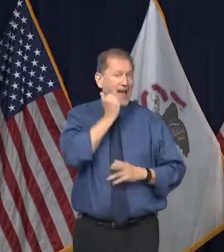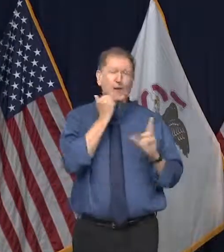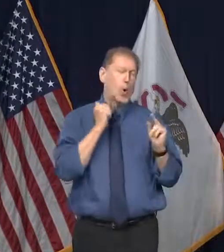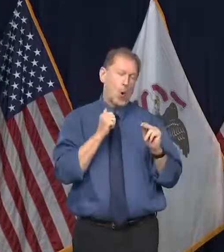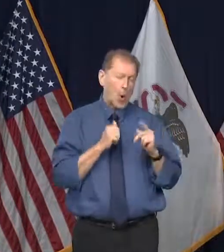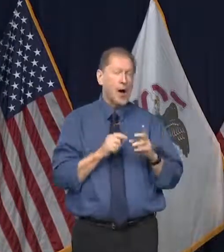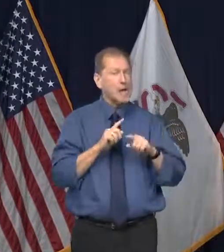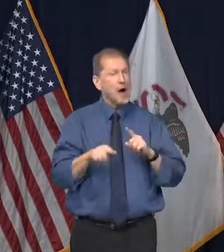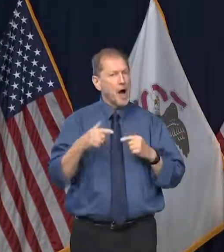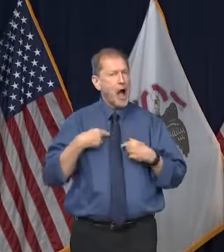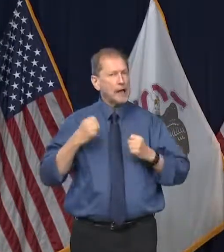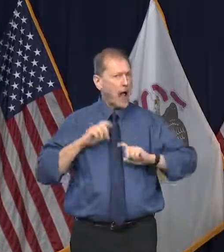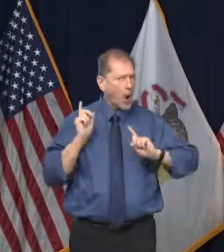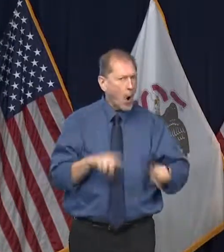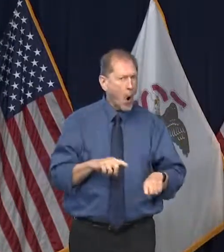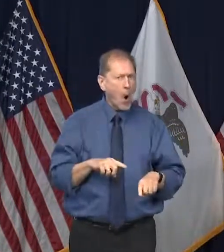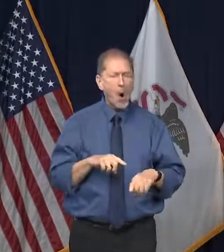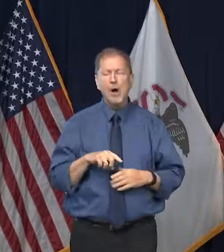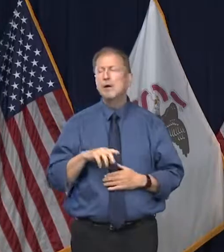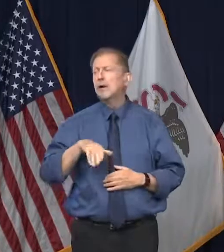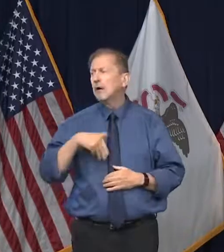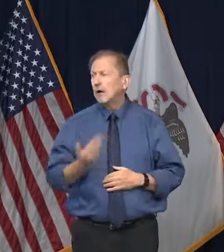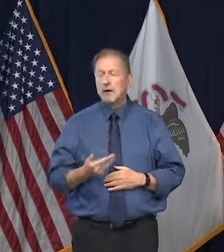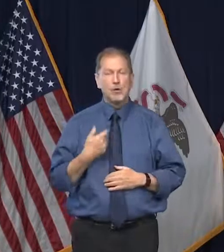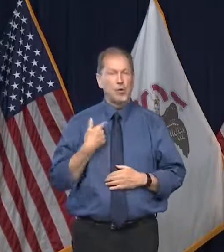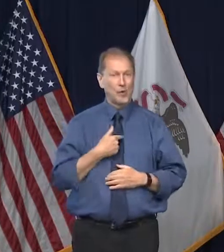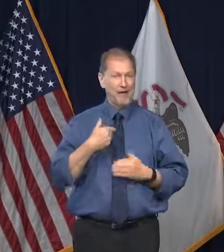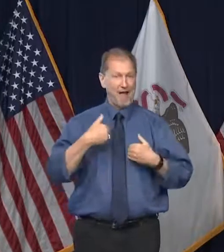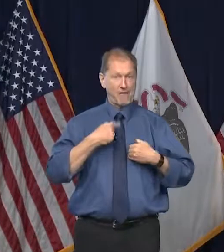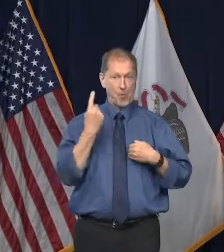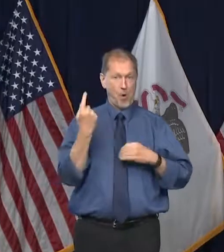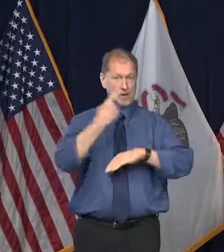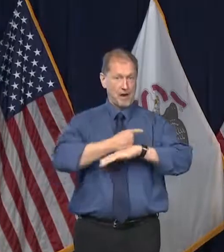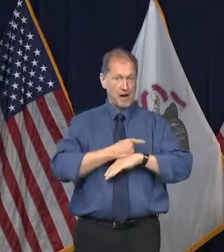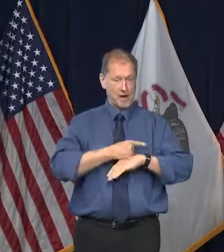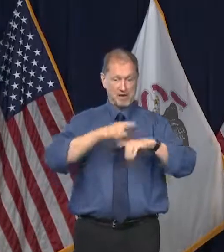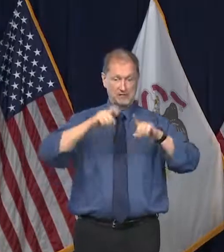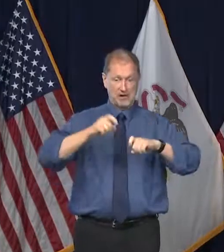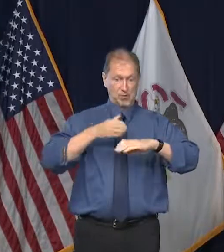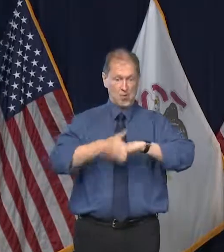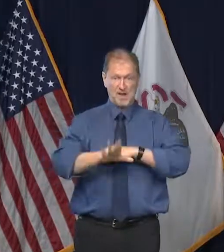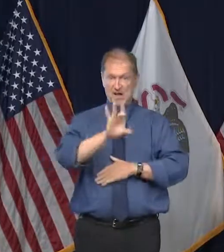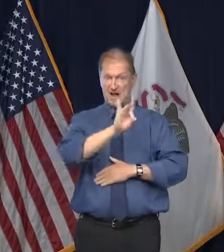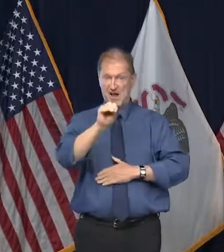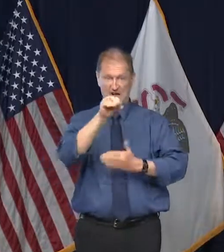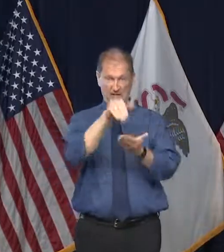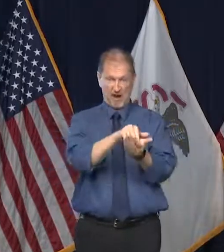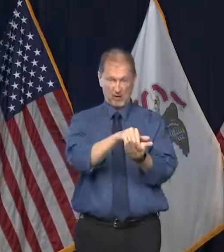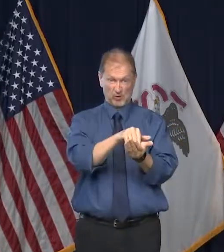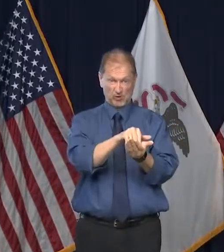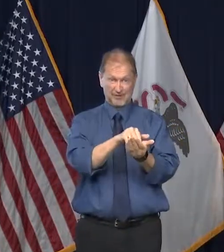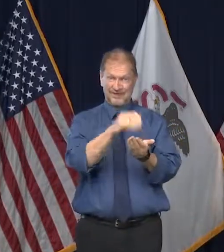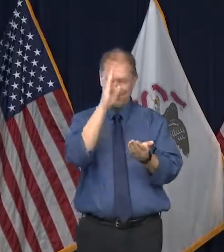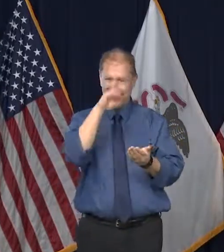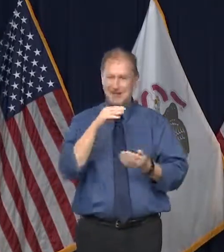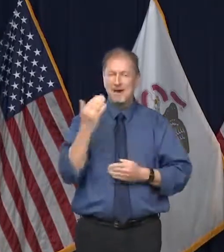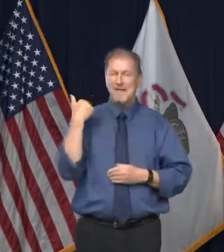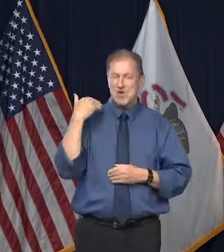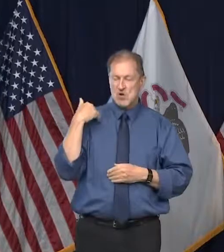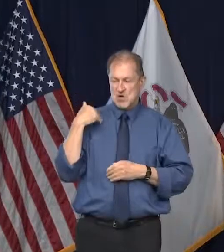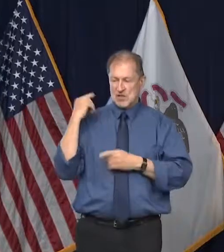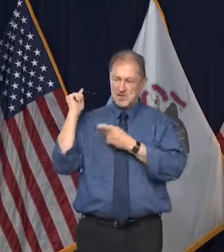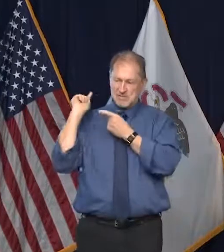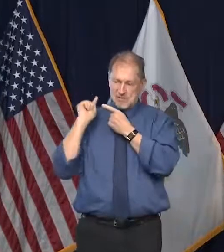fine. But, you know, at 80-some thousand tests per day, and you've seen we've steadily increased that from, 60+